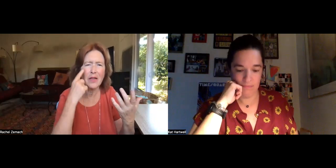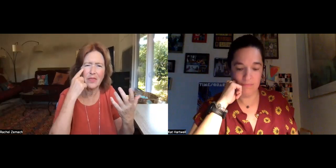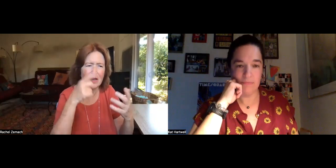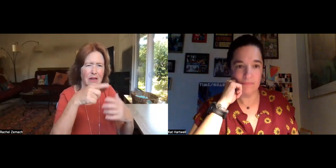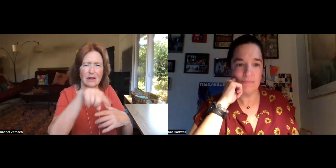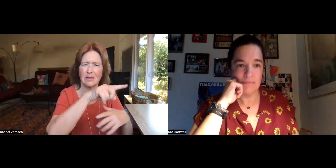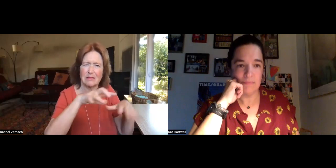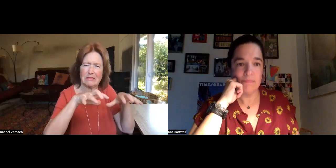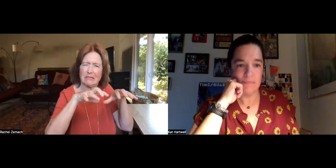I think